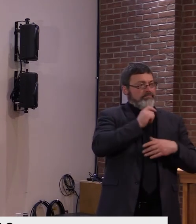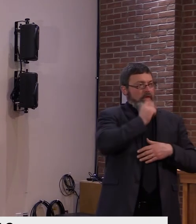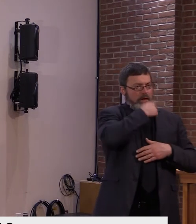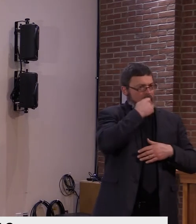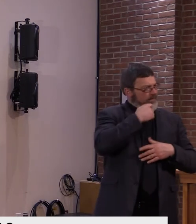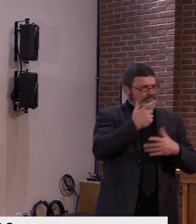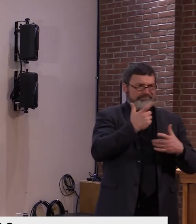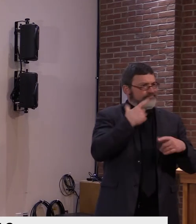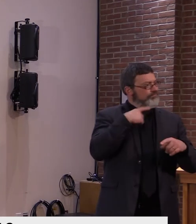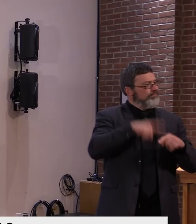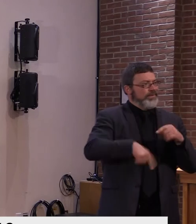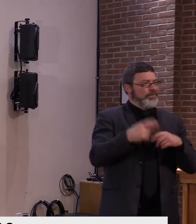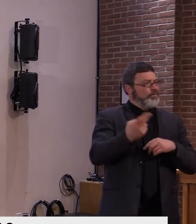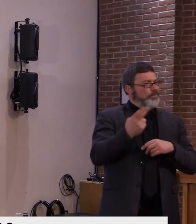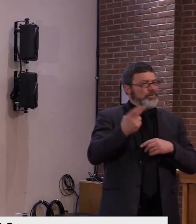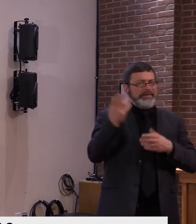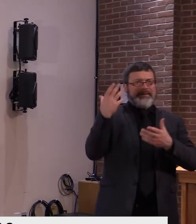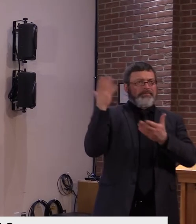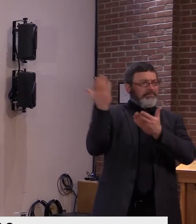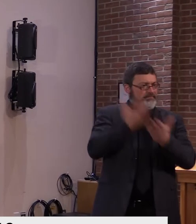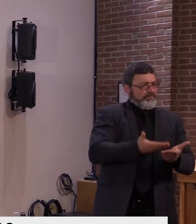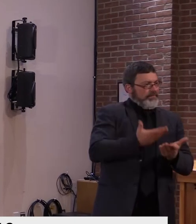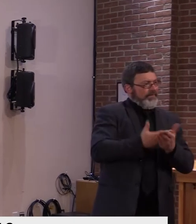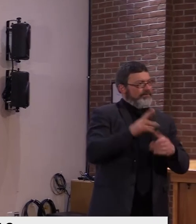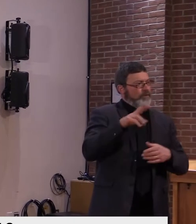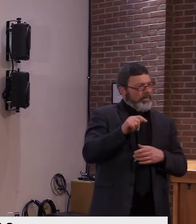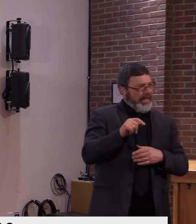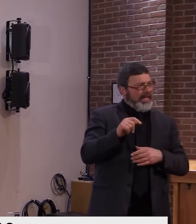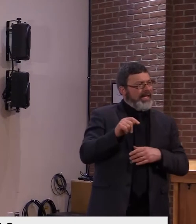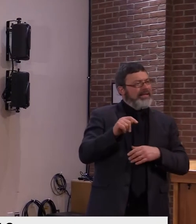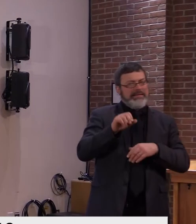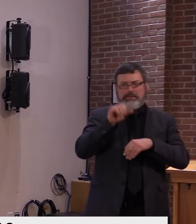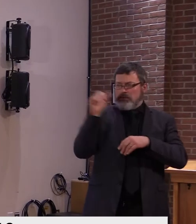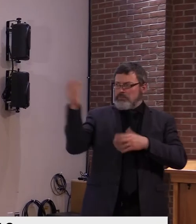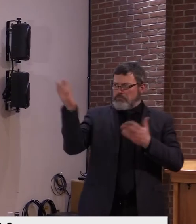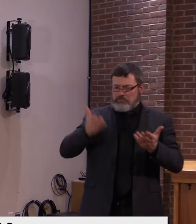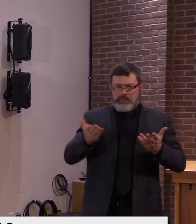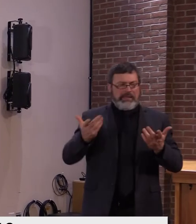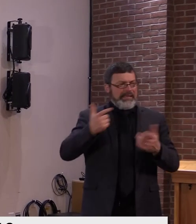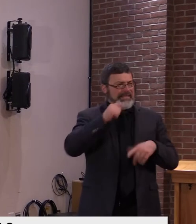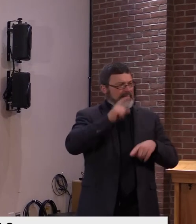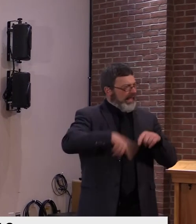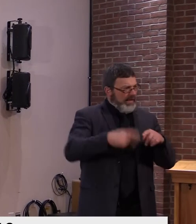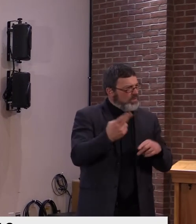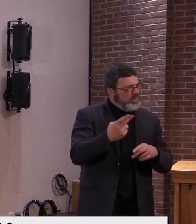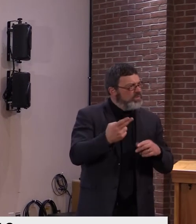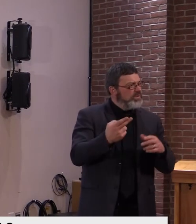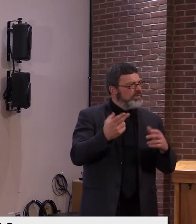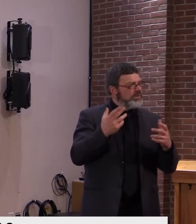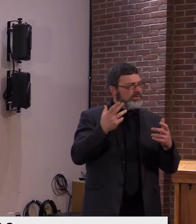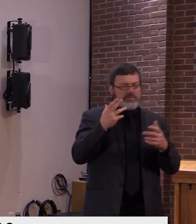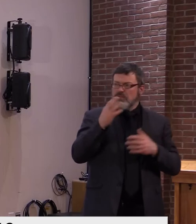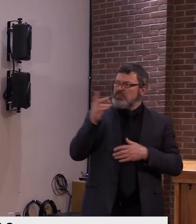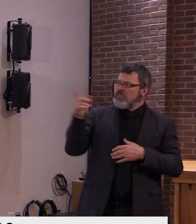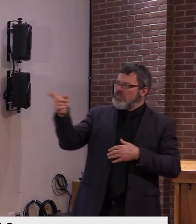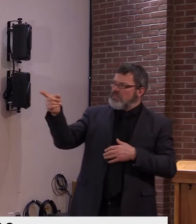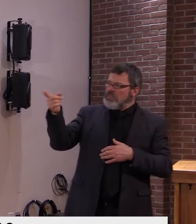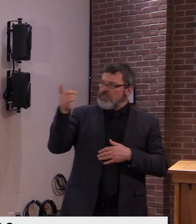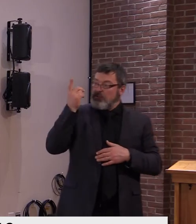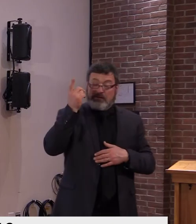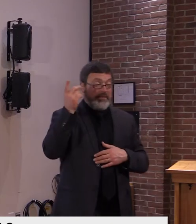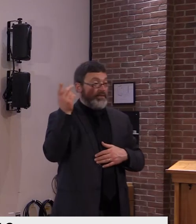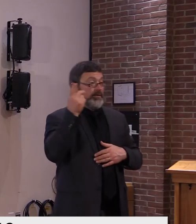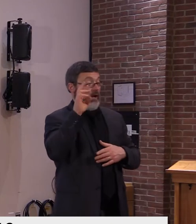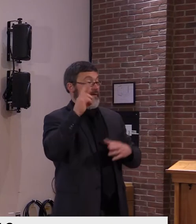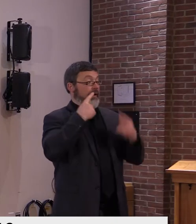these vials and these treatments to Vermont? Did Vermont ask for them? If they come to Vermont, where